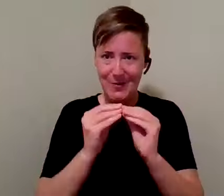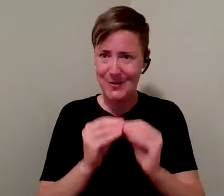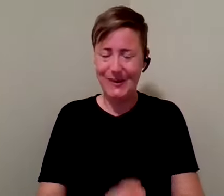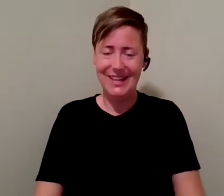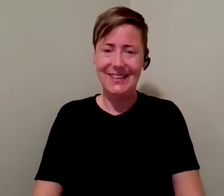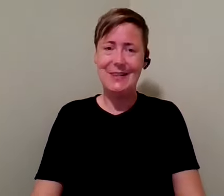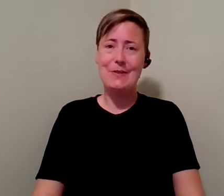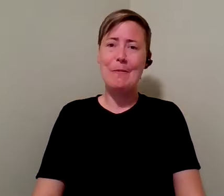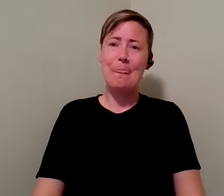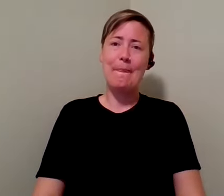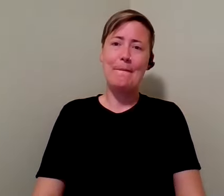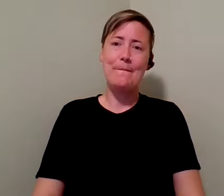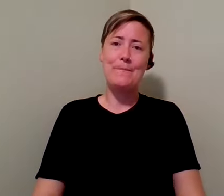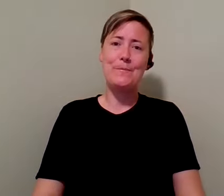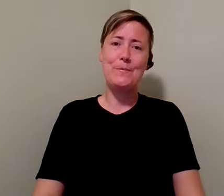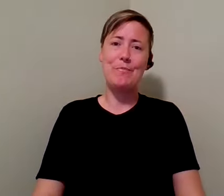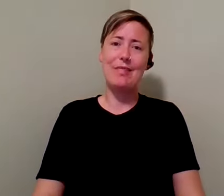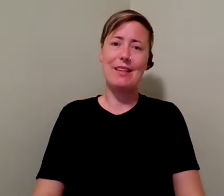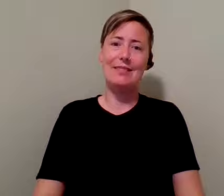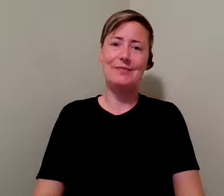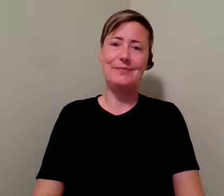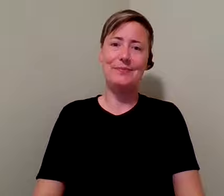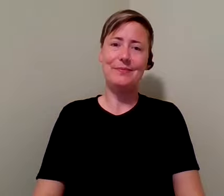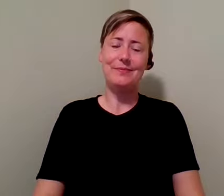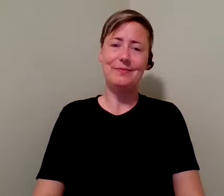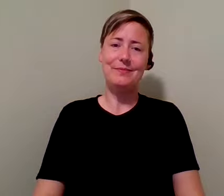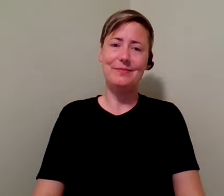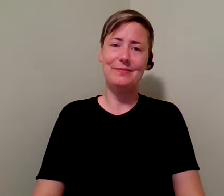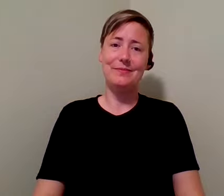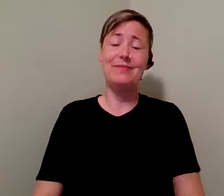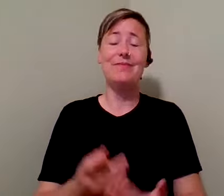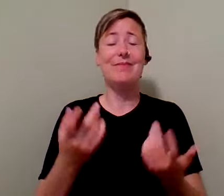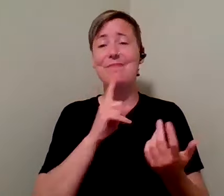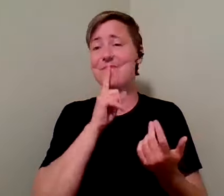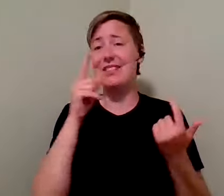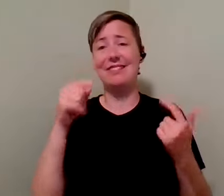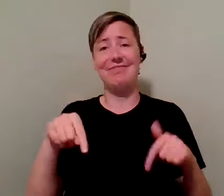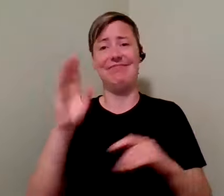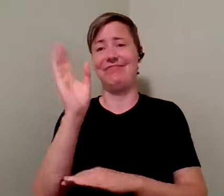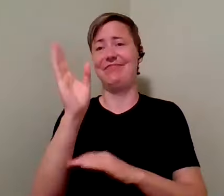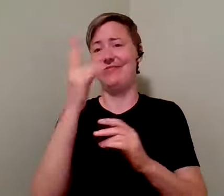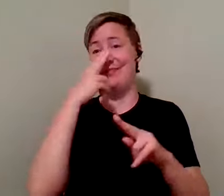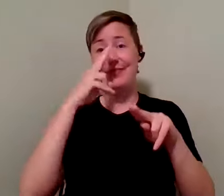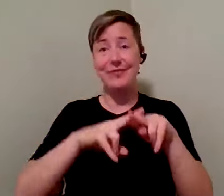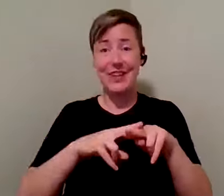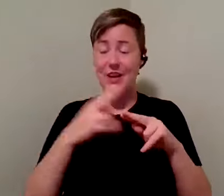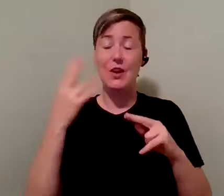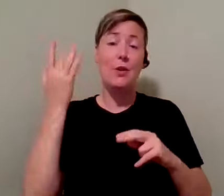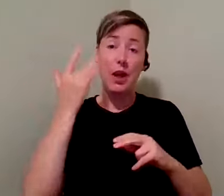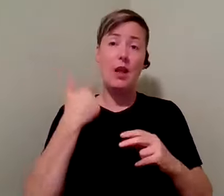Be that as it may. This is fun, because I was born in India